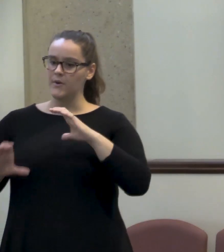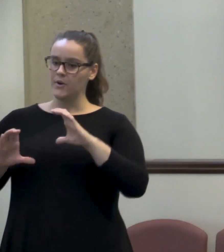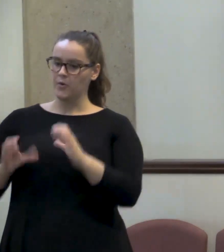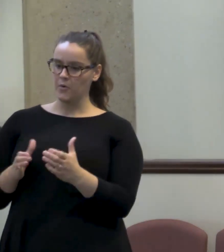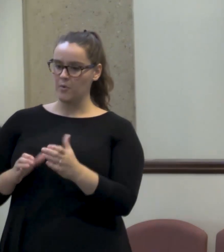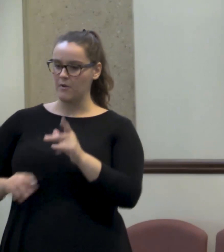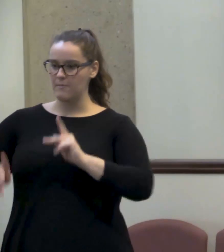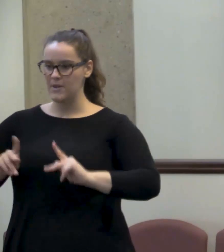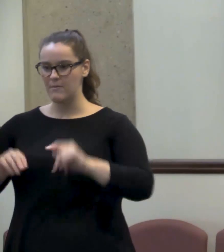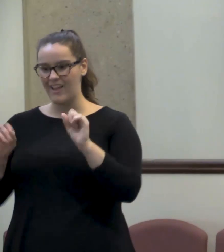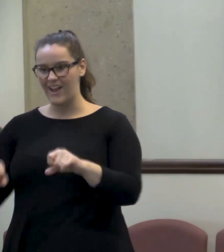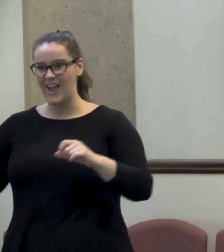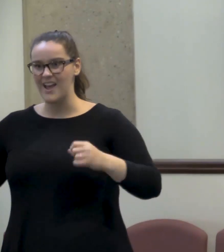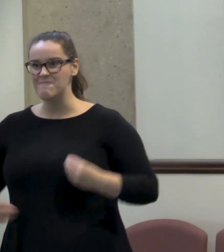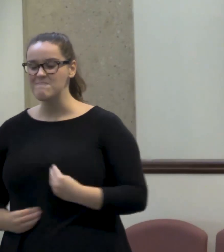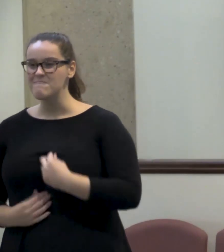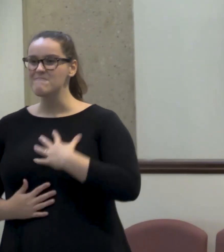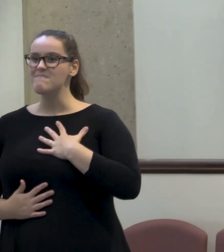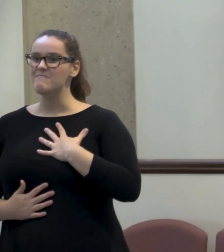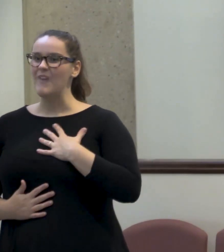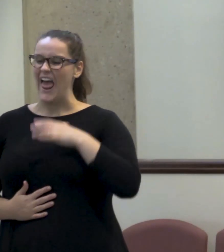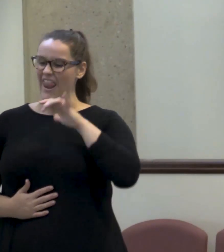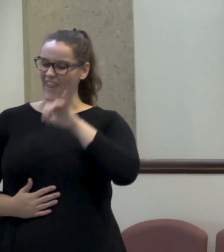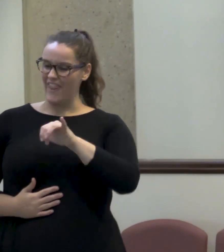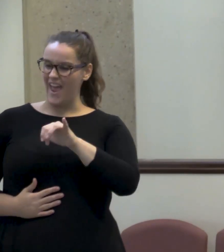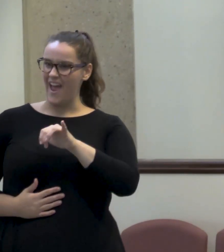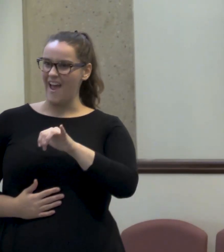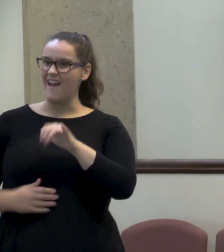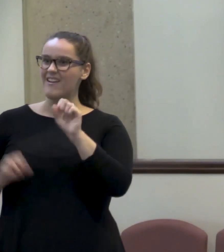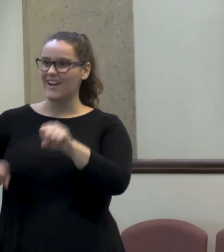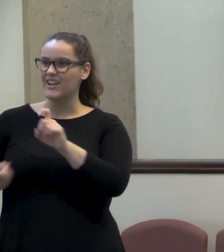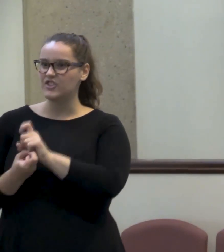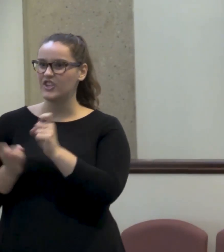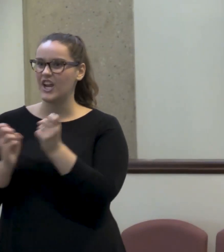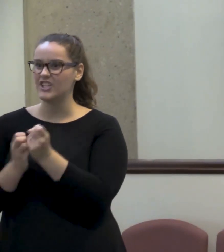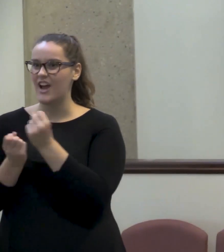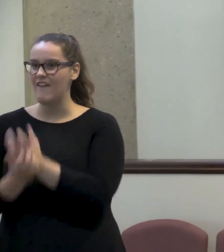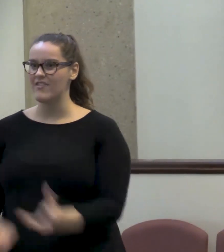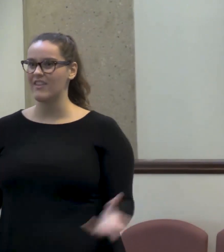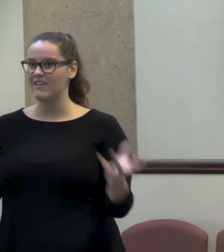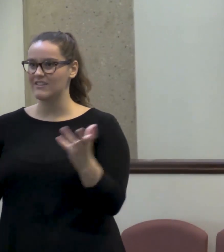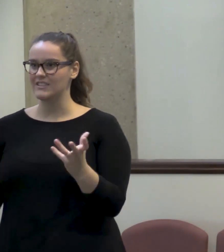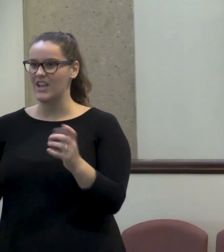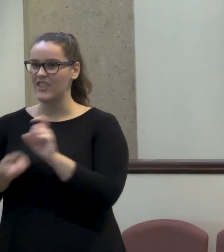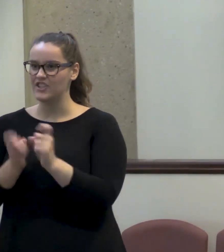that, change comes. And the change is now. Thank you.